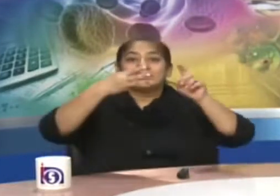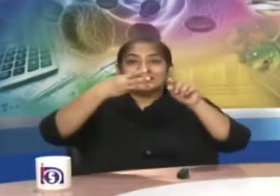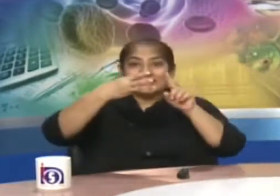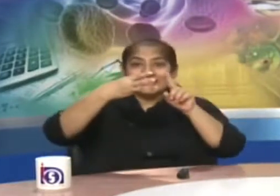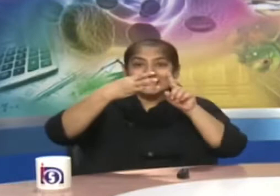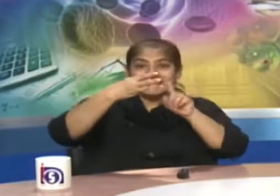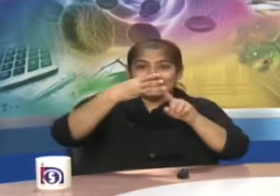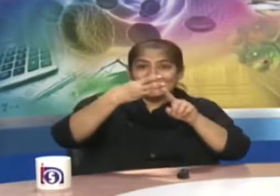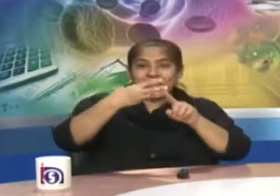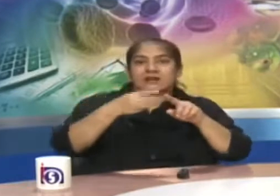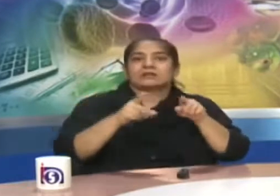Another function